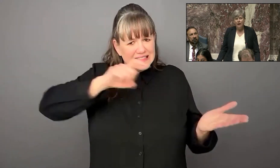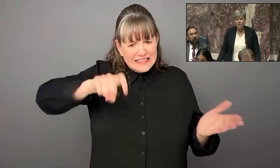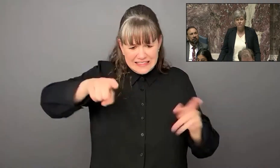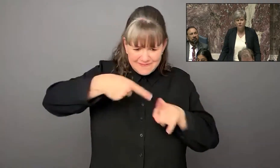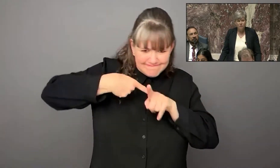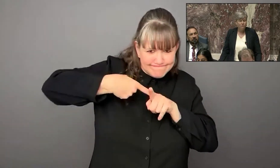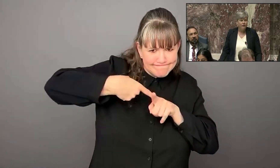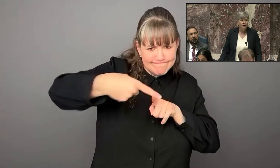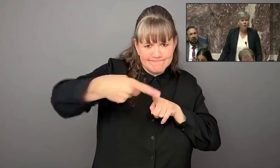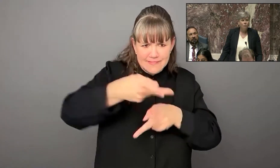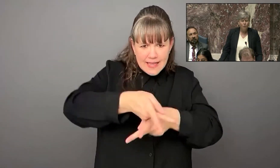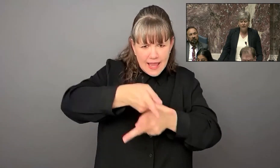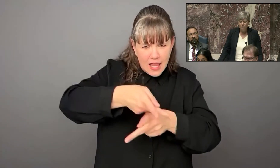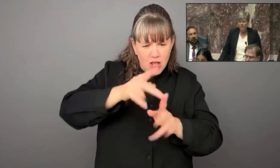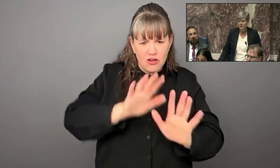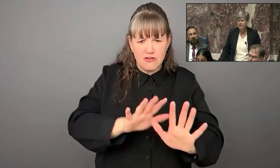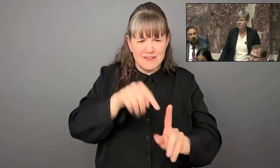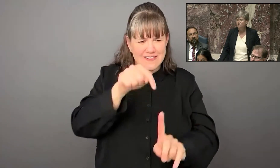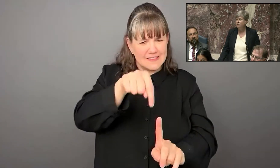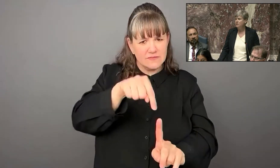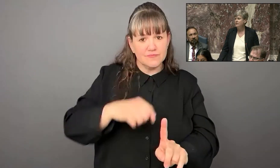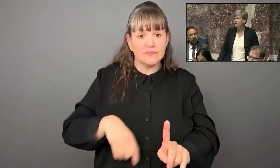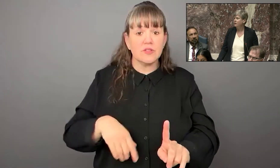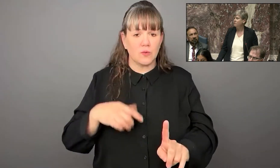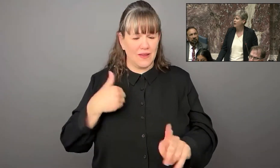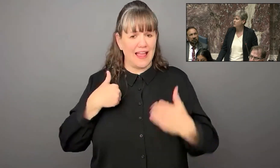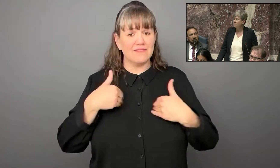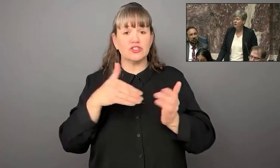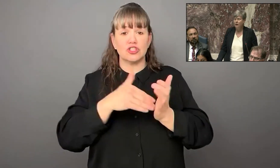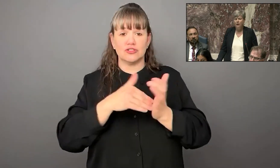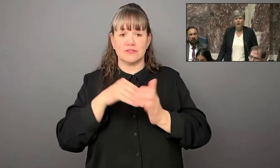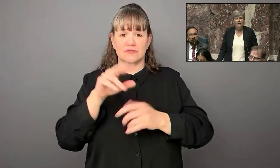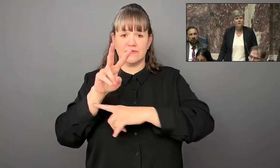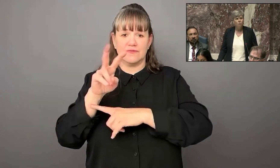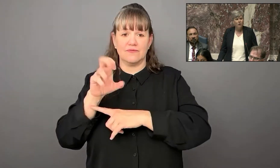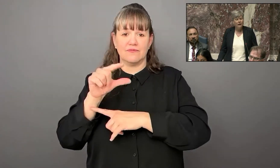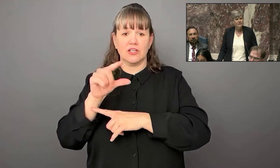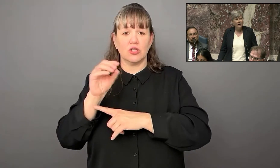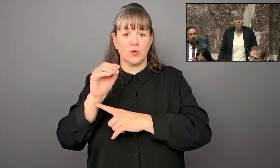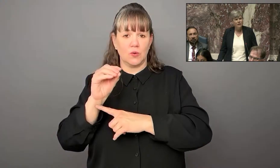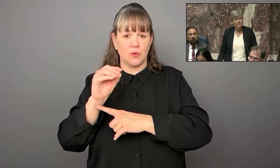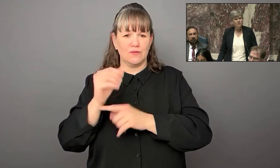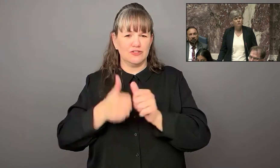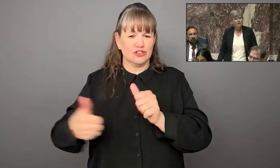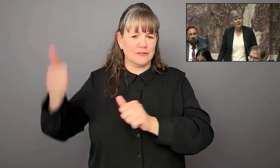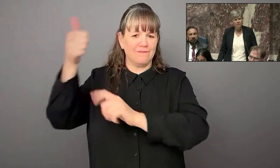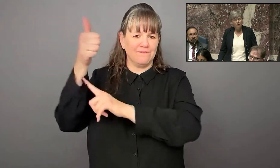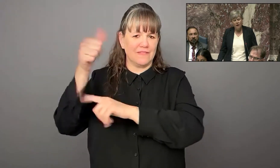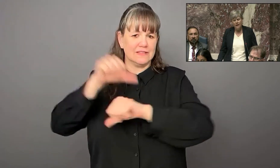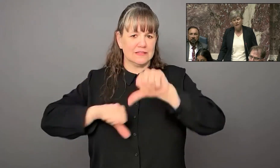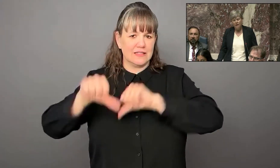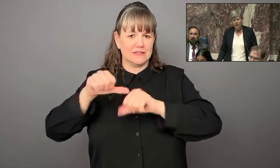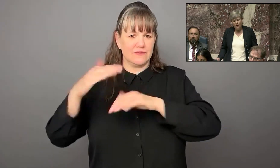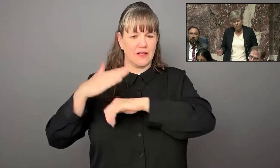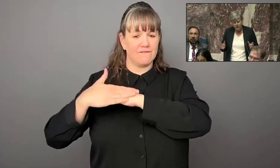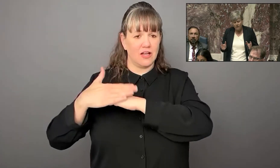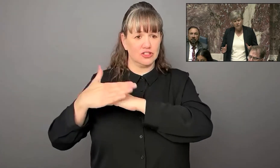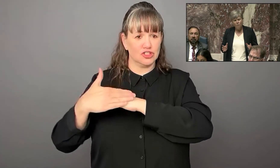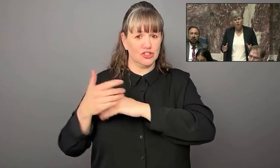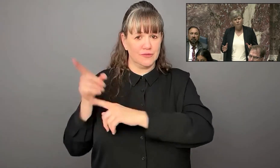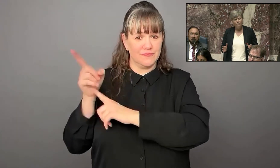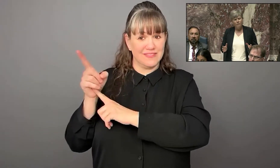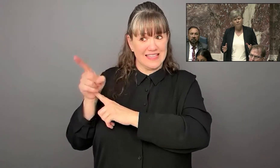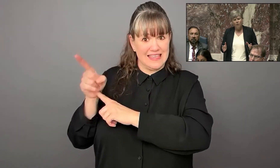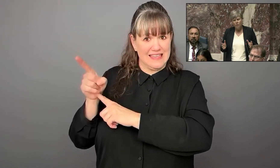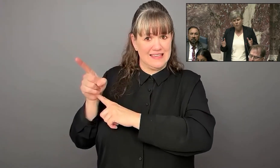we have Dr. Vigo working with us as a Chief Scientific Advisor. His work has helped us to identify a very